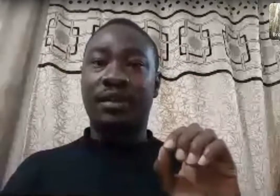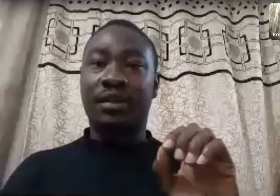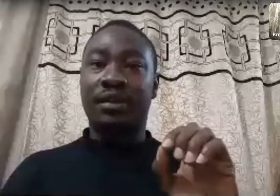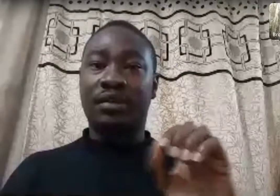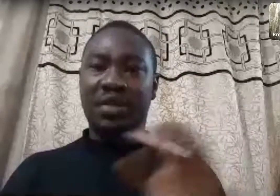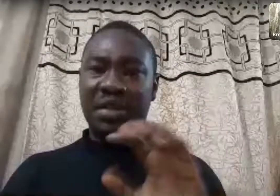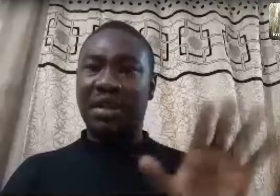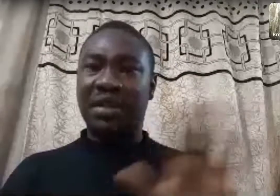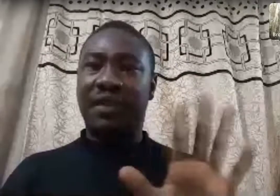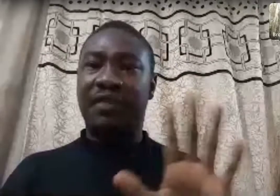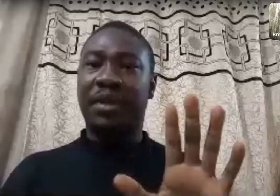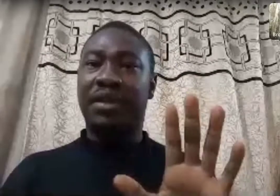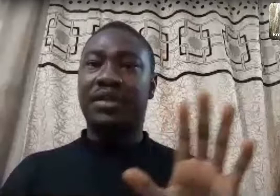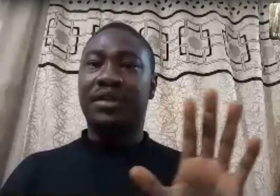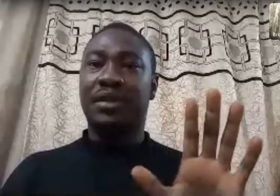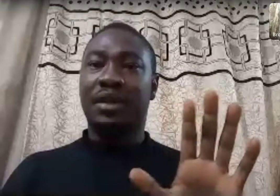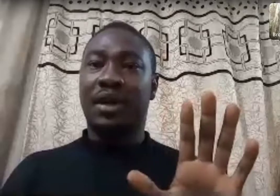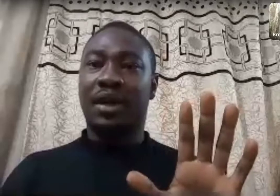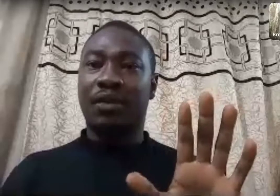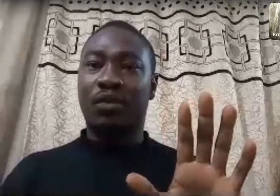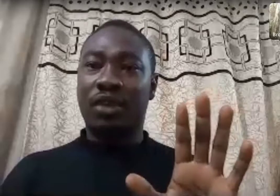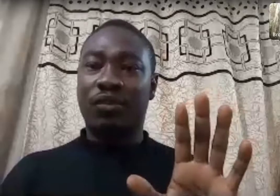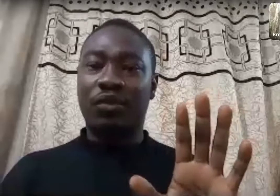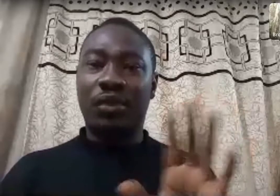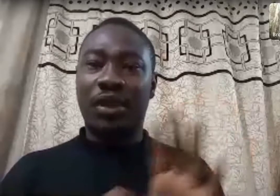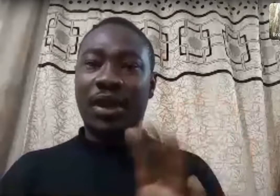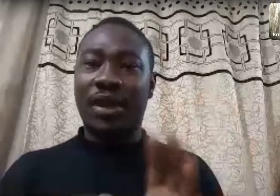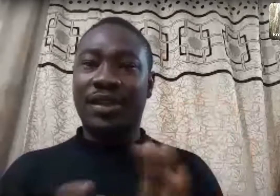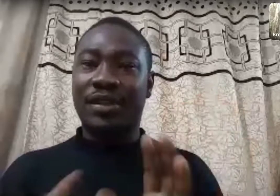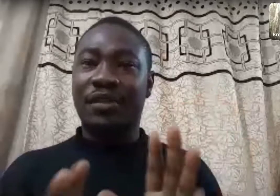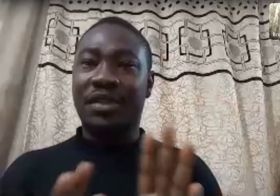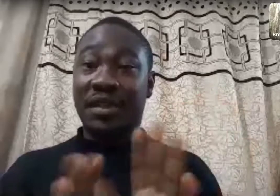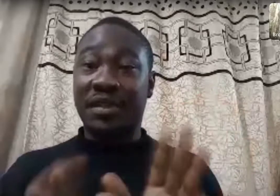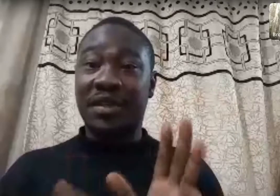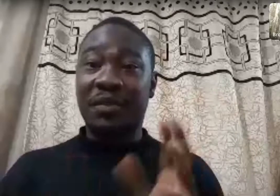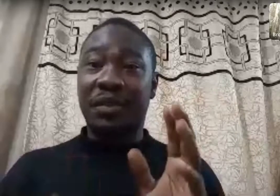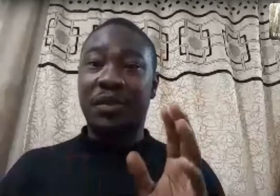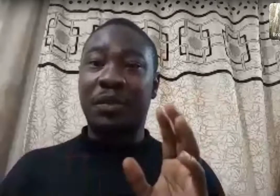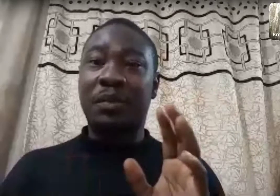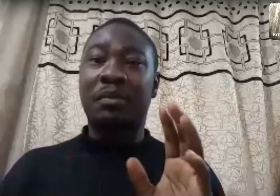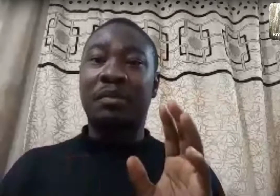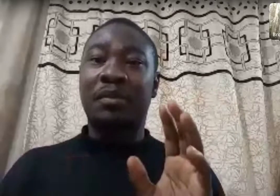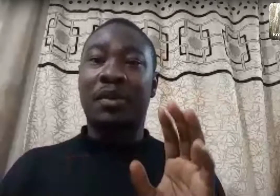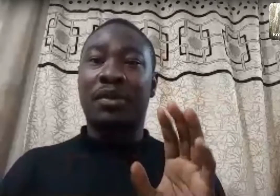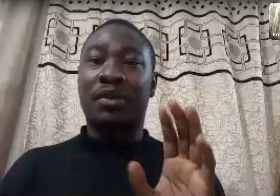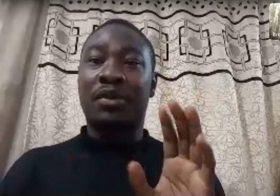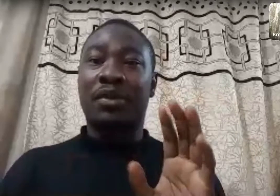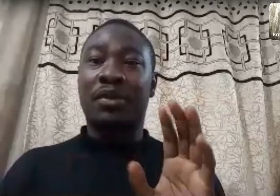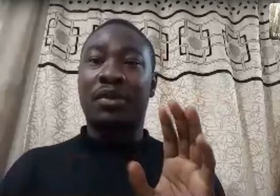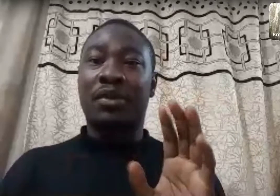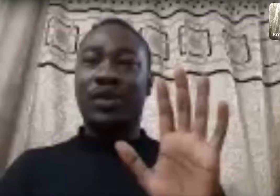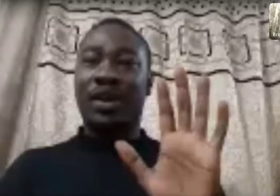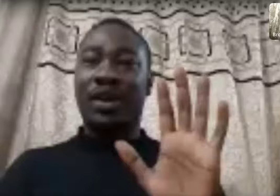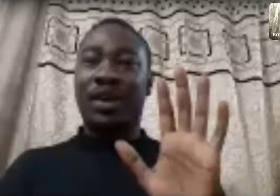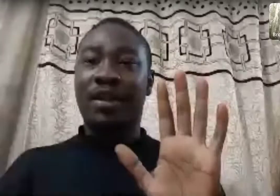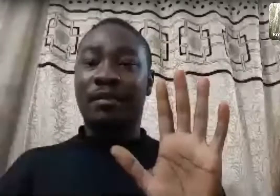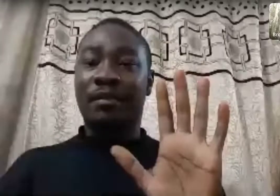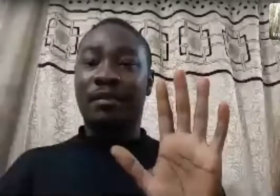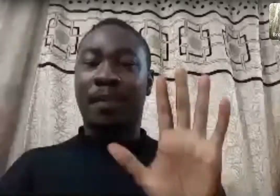in the next 5 minutes, and then we'll give you a class activity, exciting one to do. So are we together? So spread